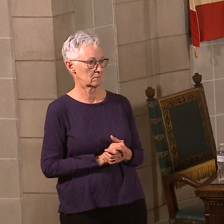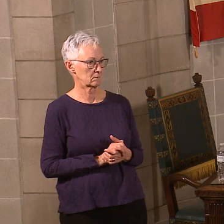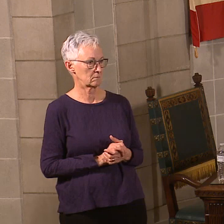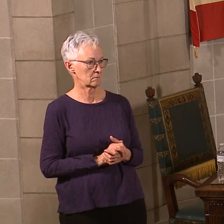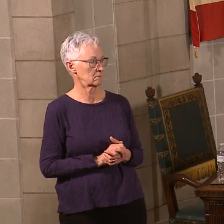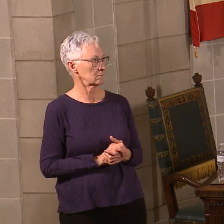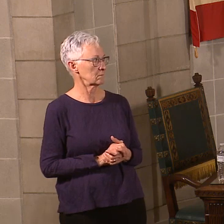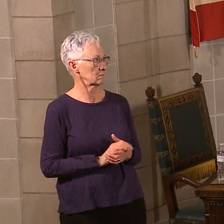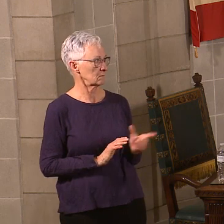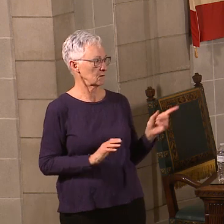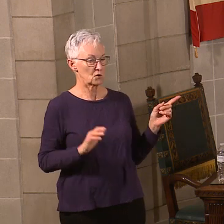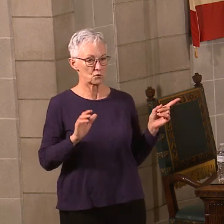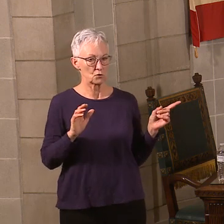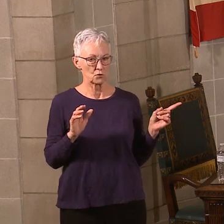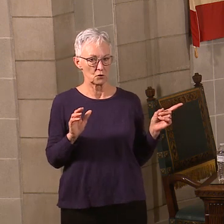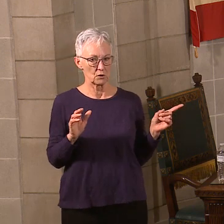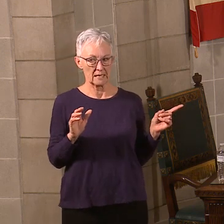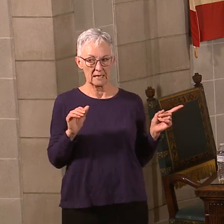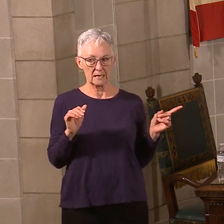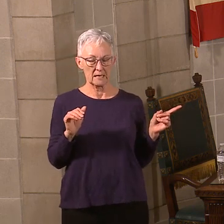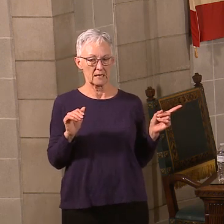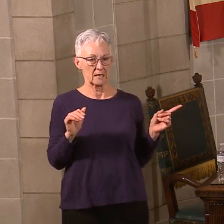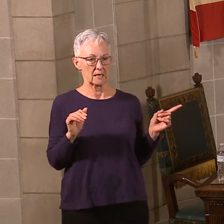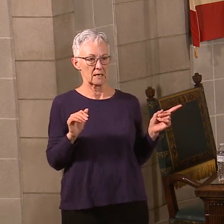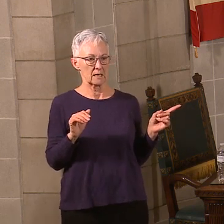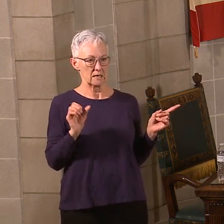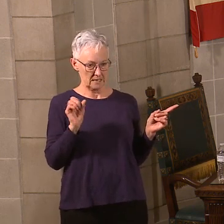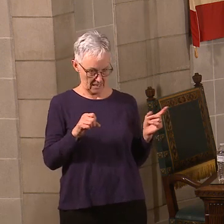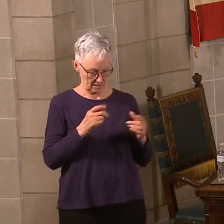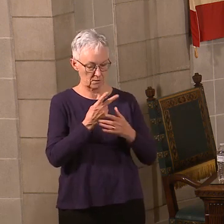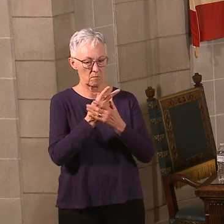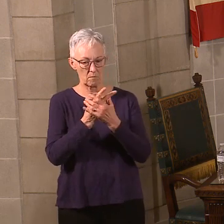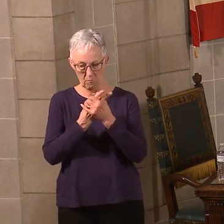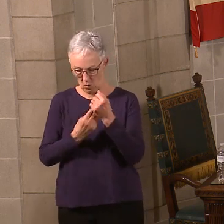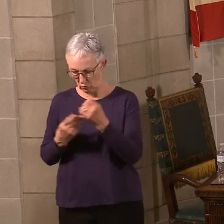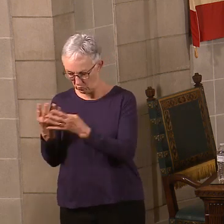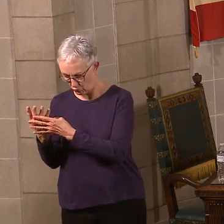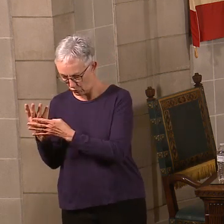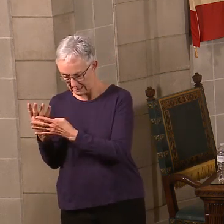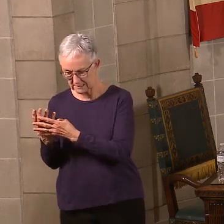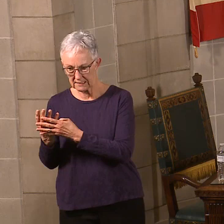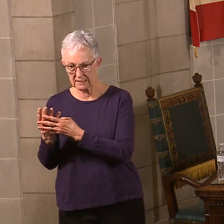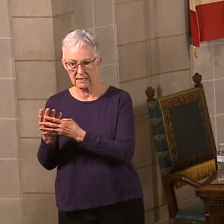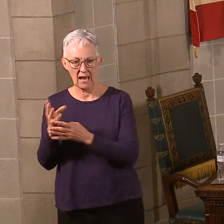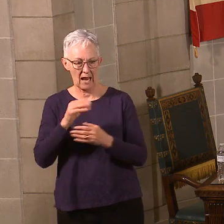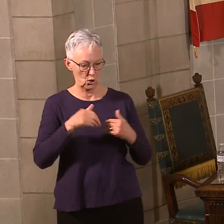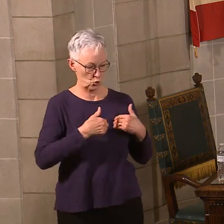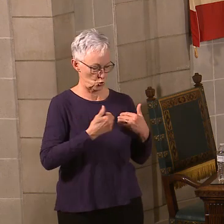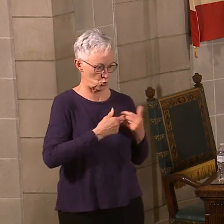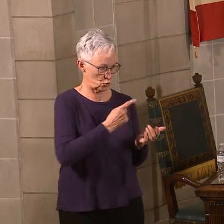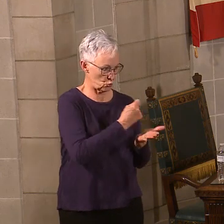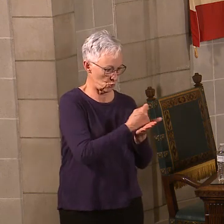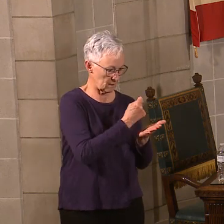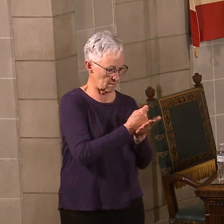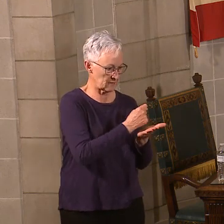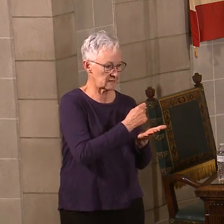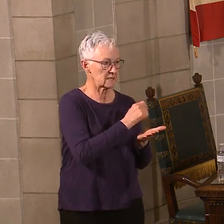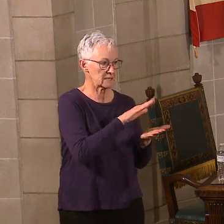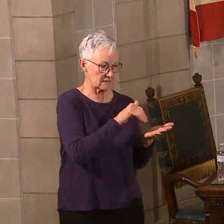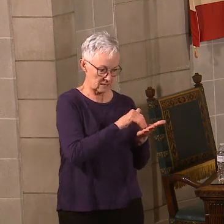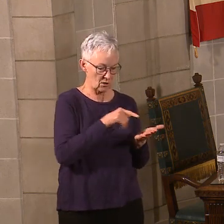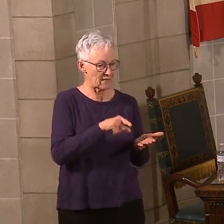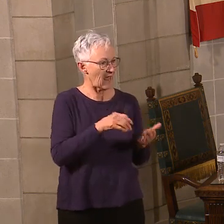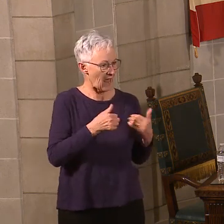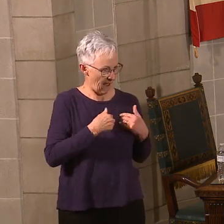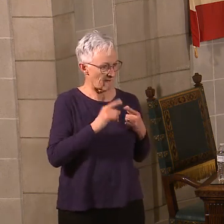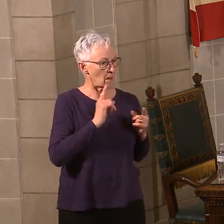So at a high level, yes. So, I mean, at a high level, they're both making plans for how they isolate people who are identified with coronavirus, taking